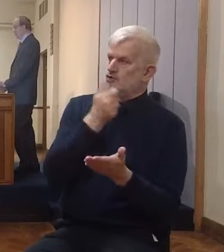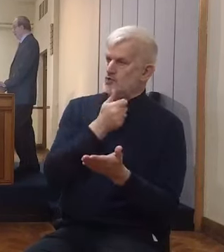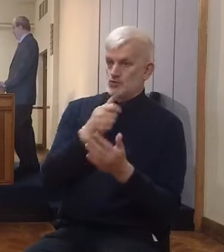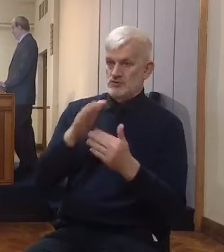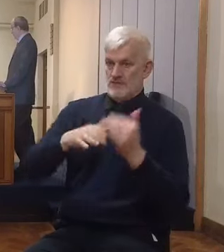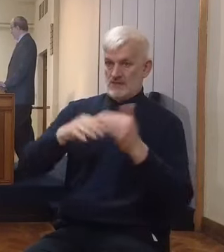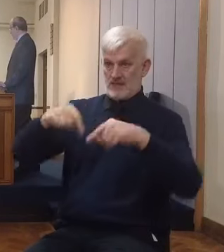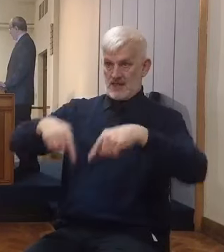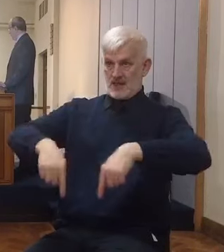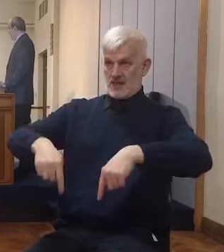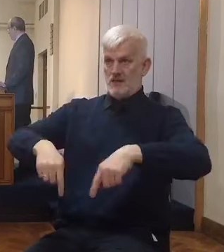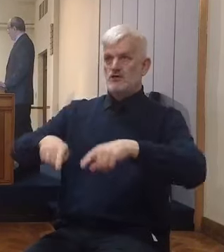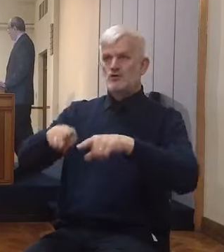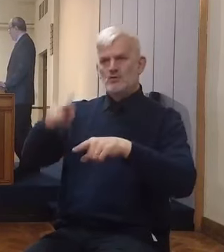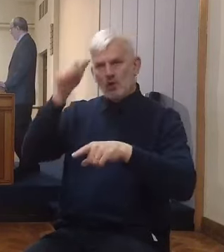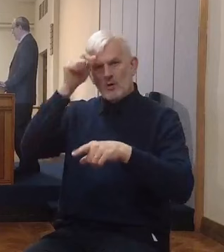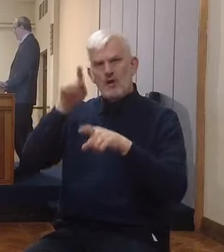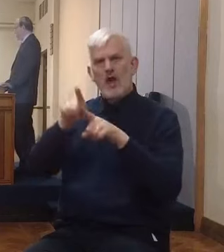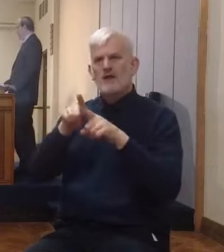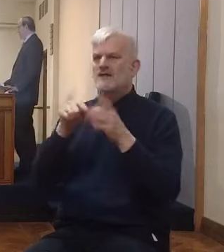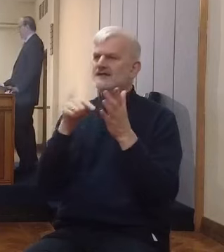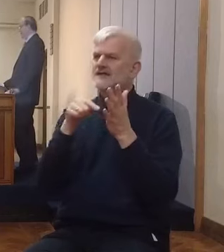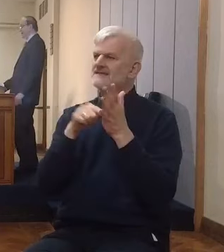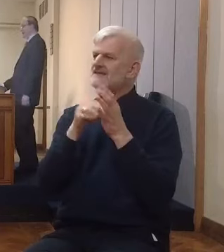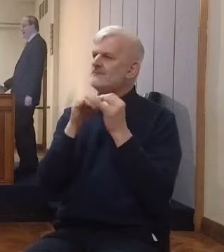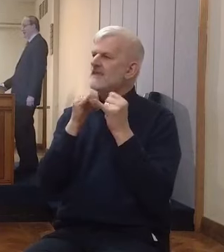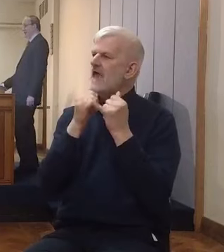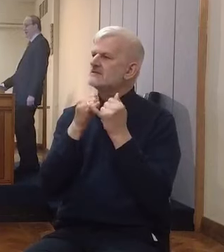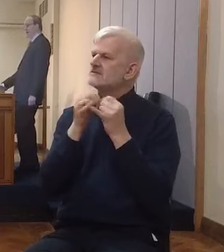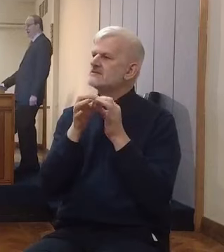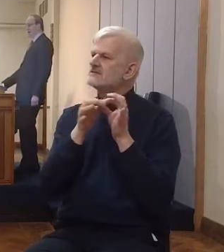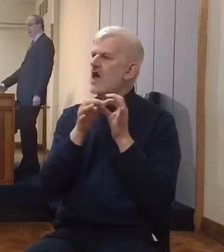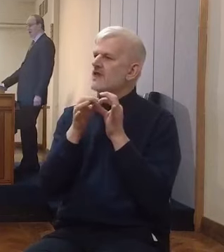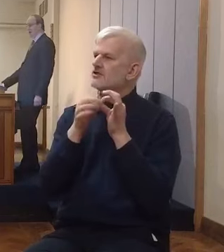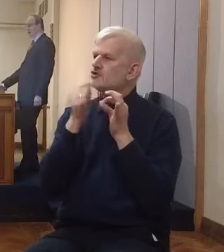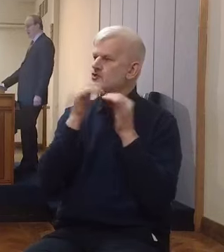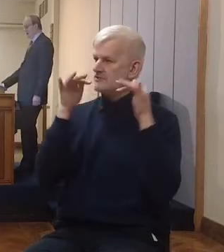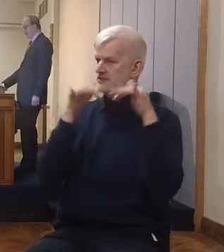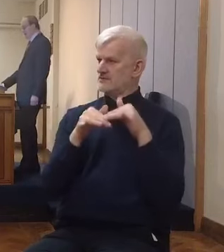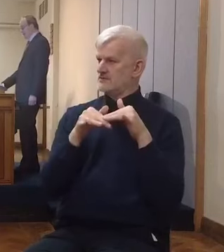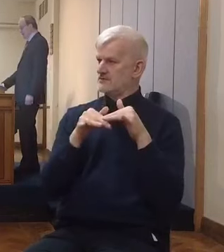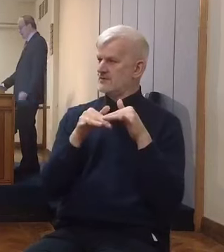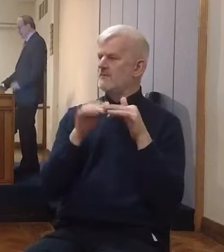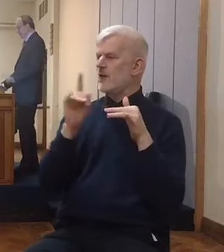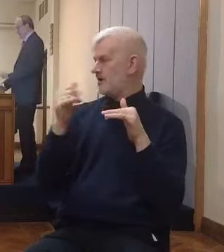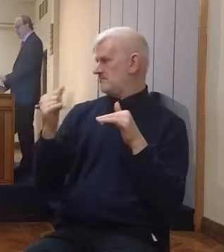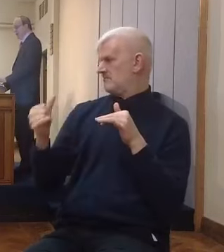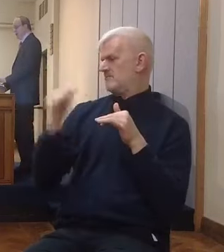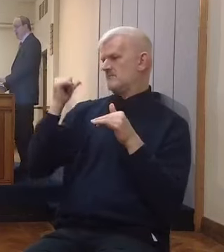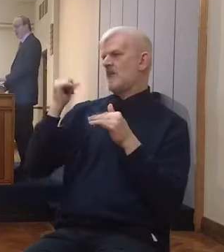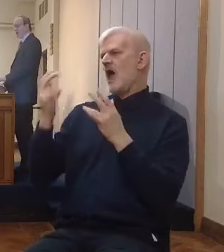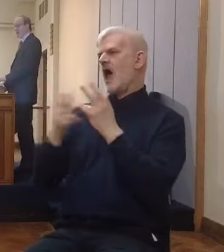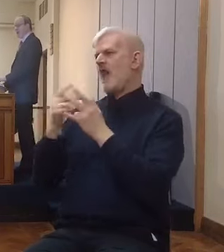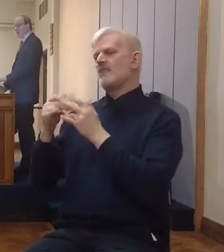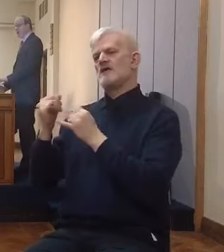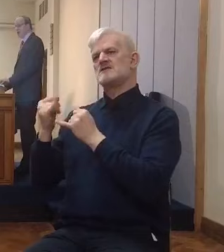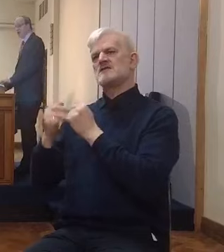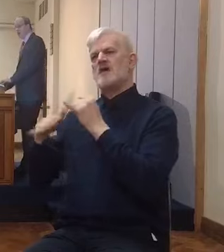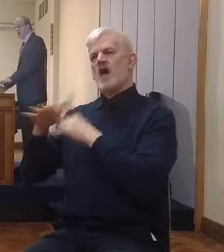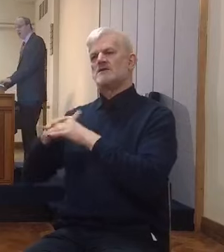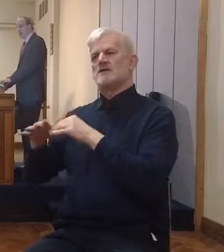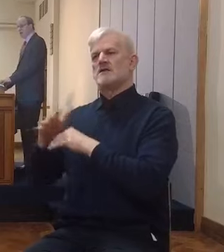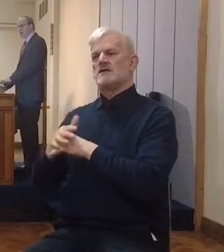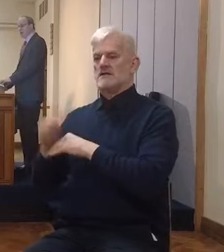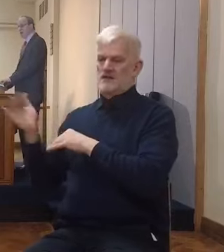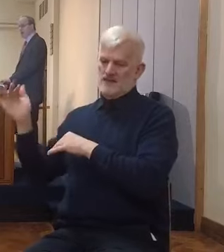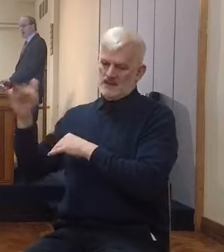like we still do for the Trinitarians. But this is another society that I have in mind. And they used to come on a Saturday and use the